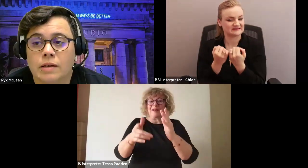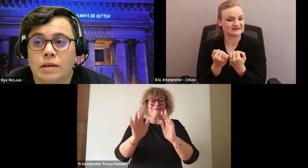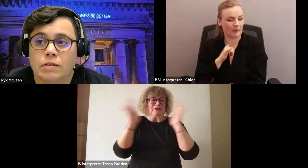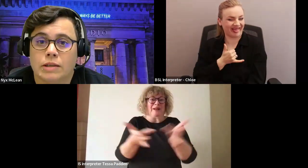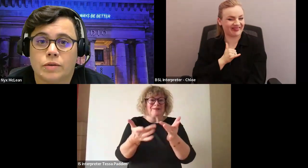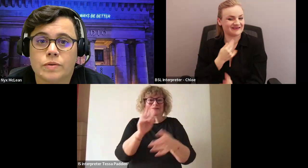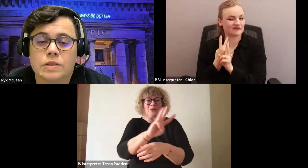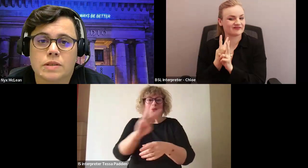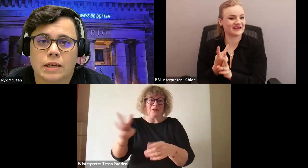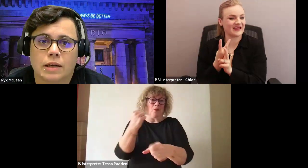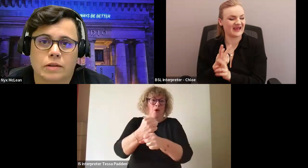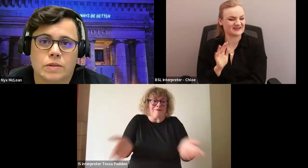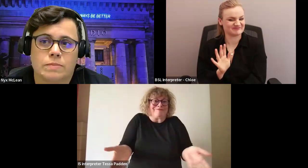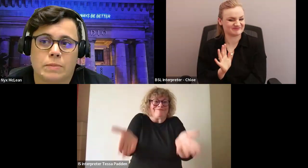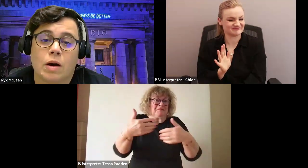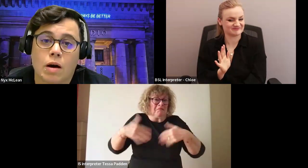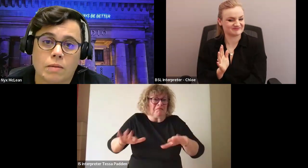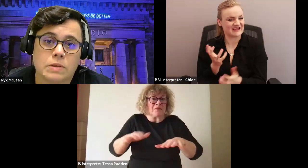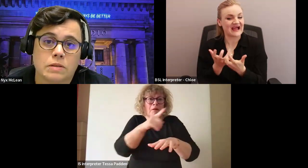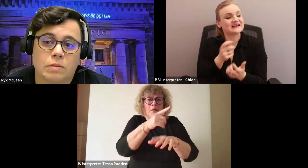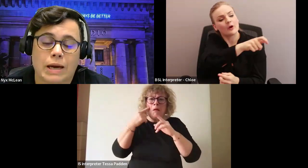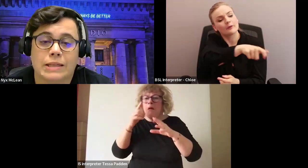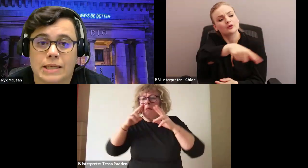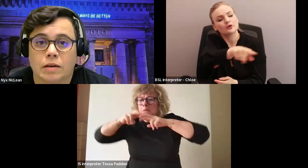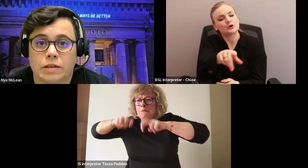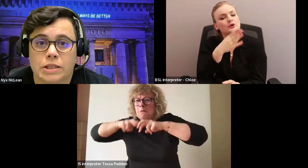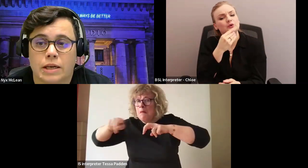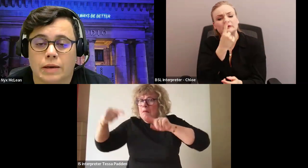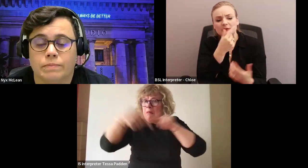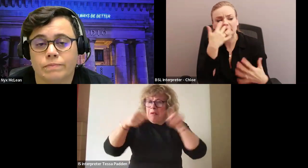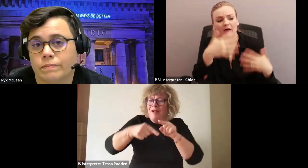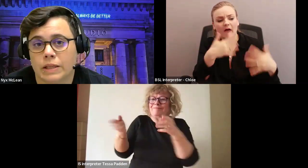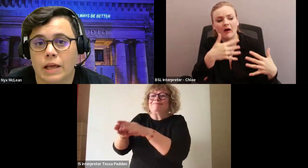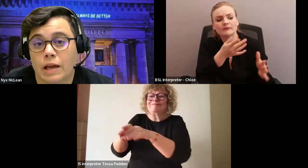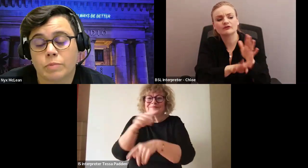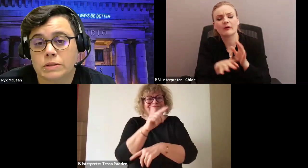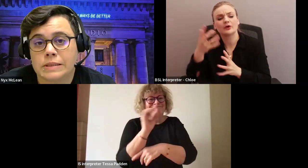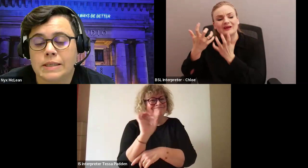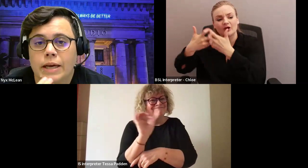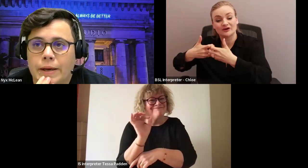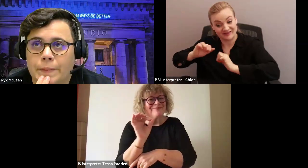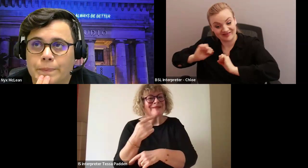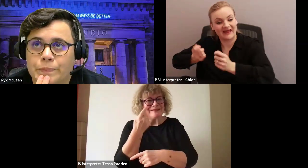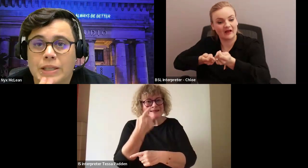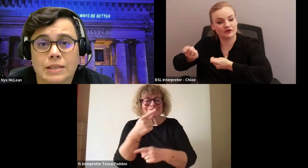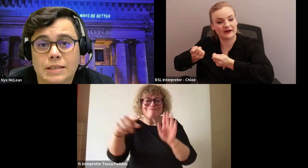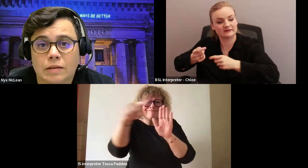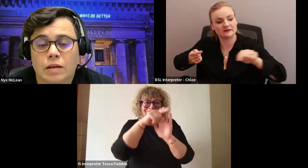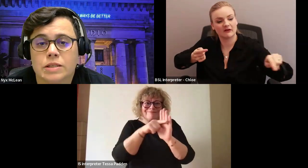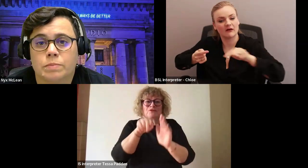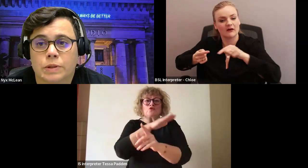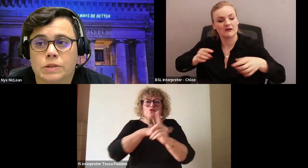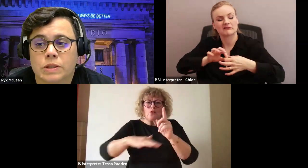care around the users and how the users may be harmed by the technology that they have built, and that